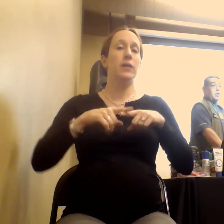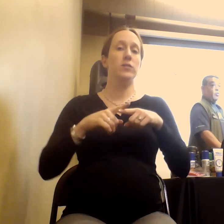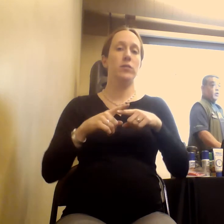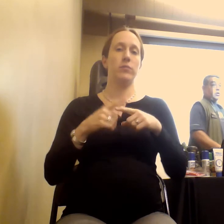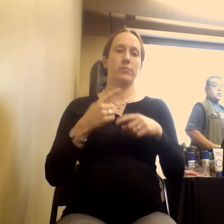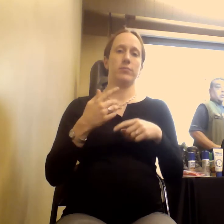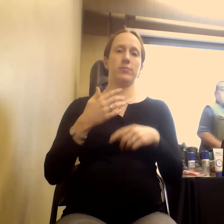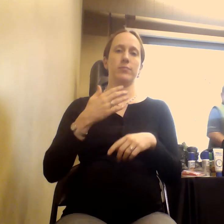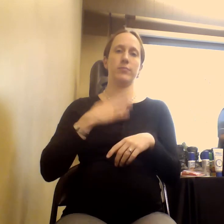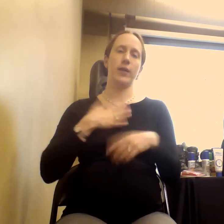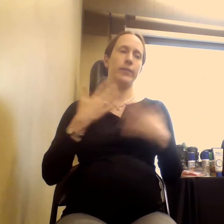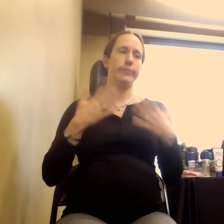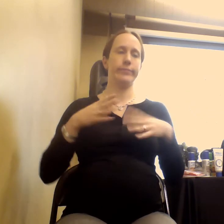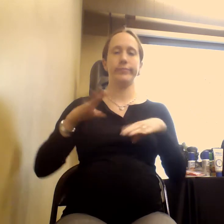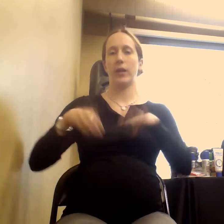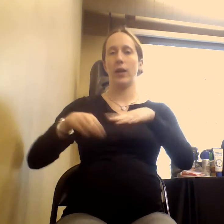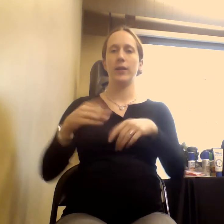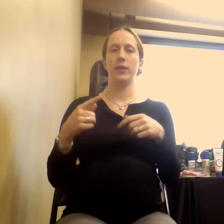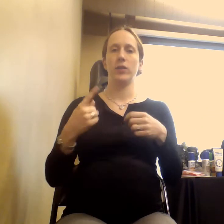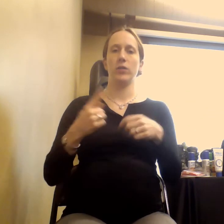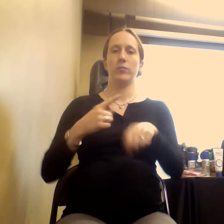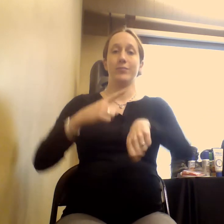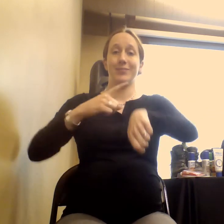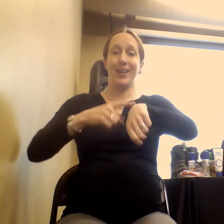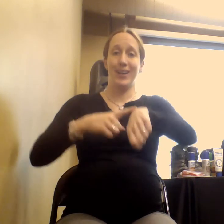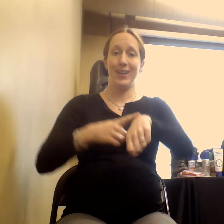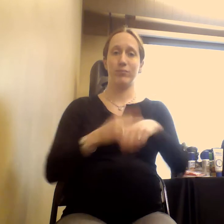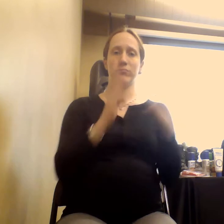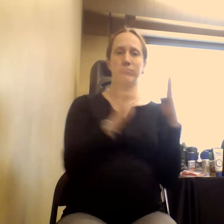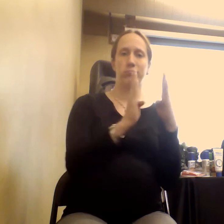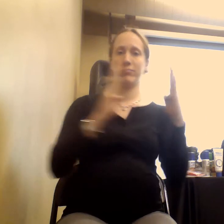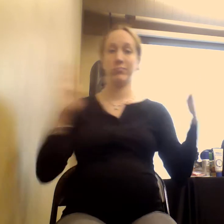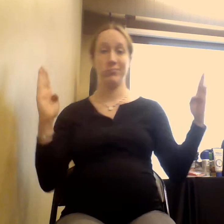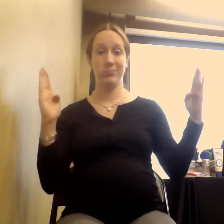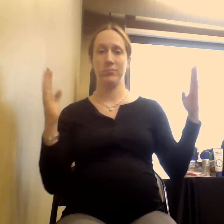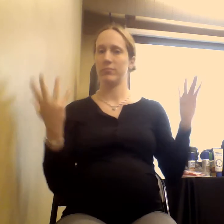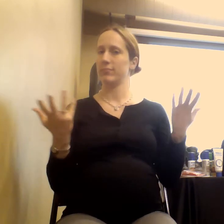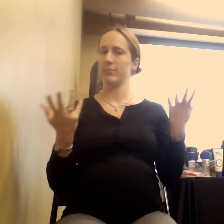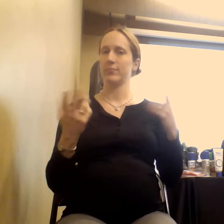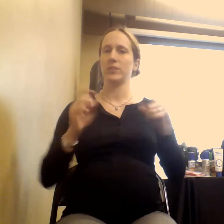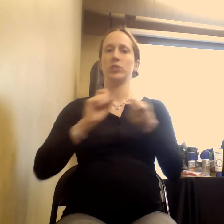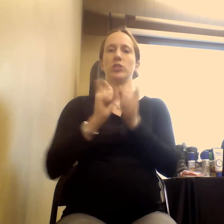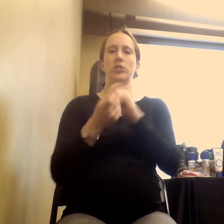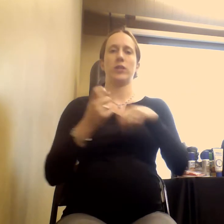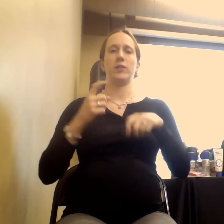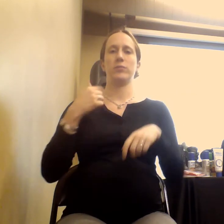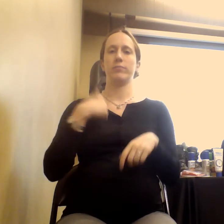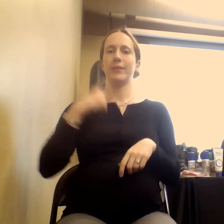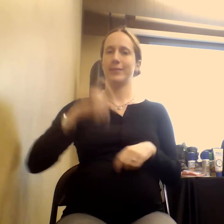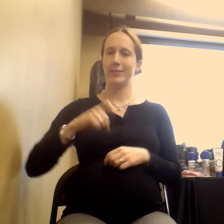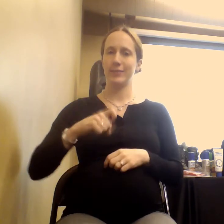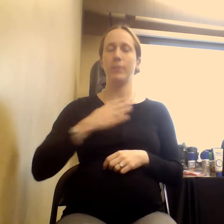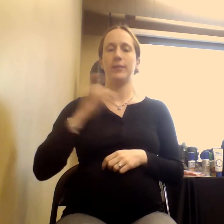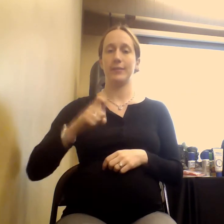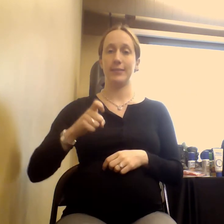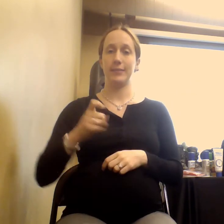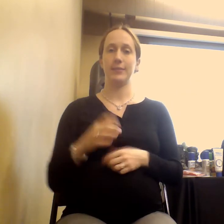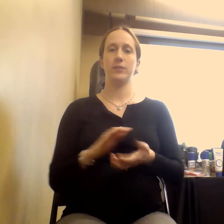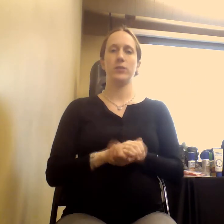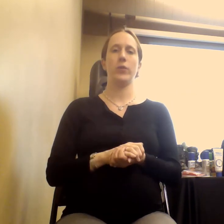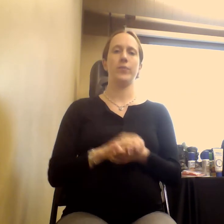determine which insole I'm using, and the weight of my pack. The boots that I'm wearing right now, Solomon is one of my